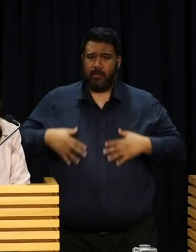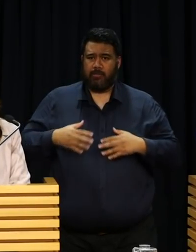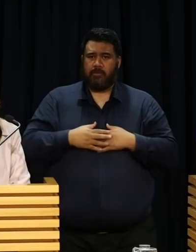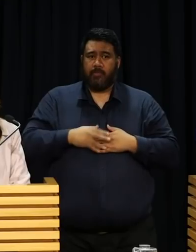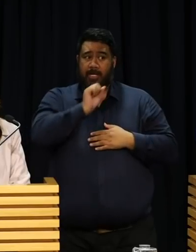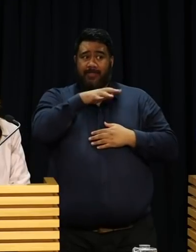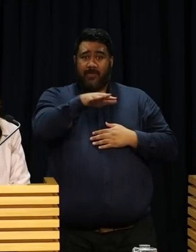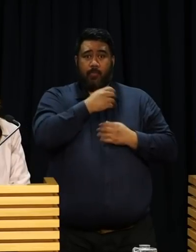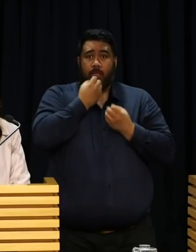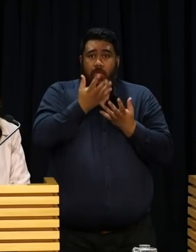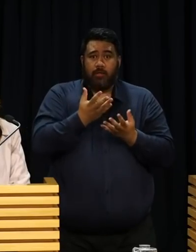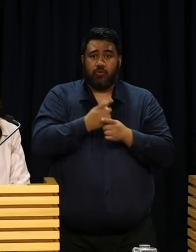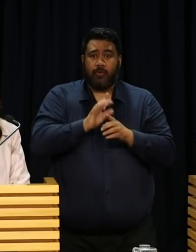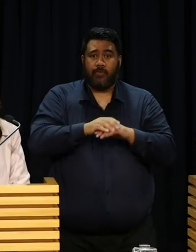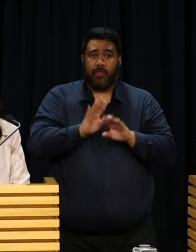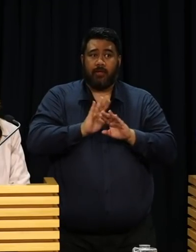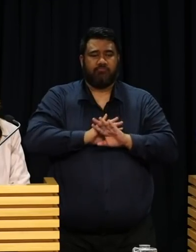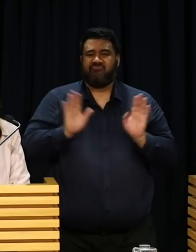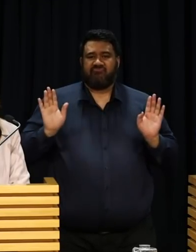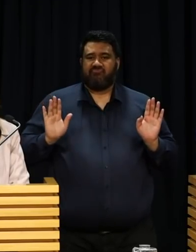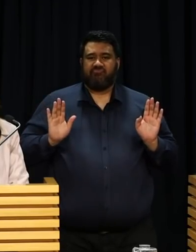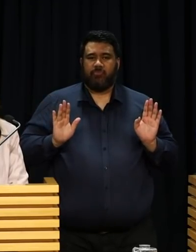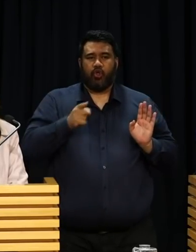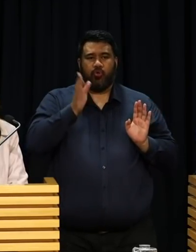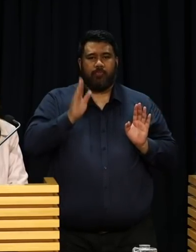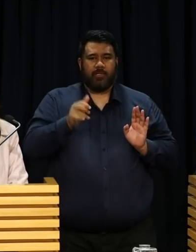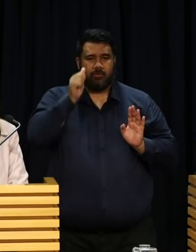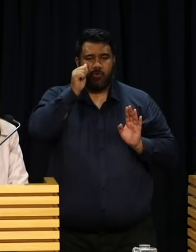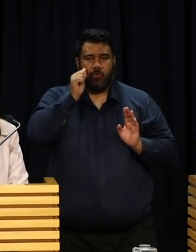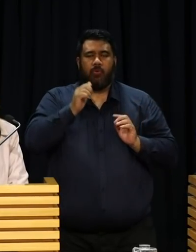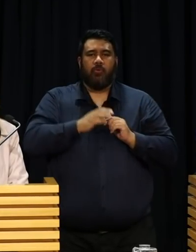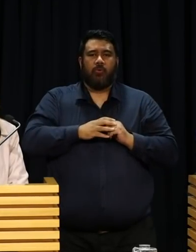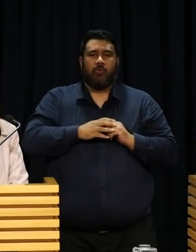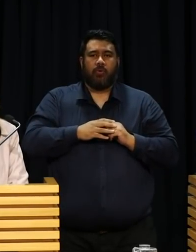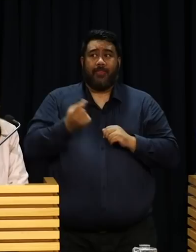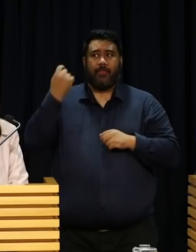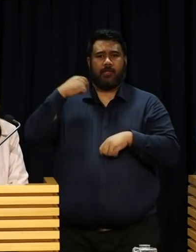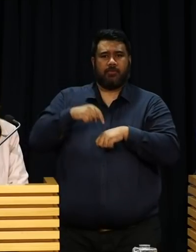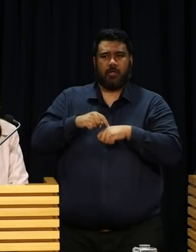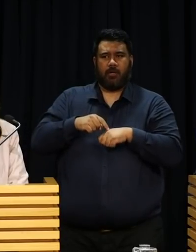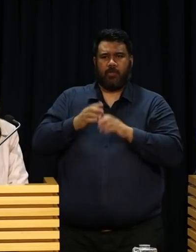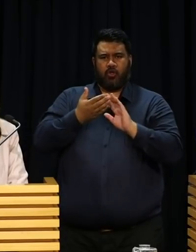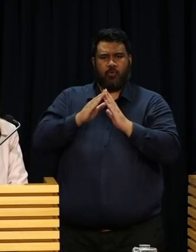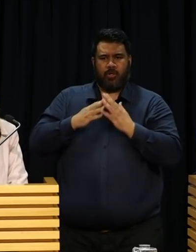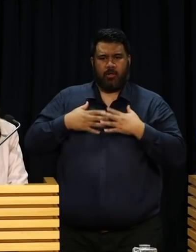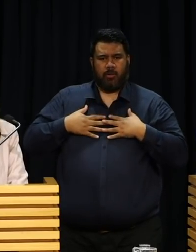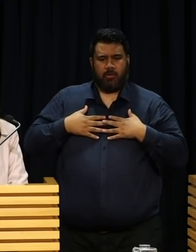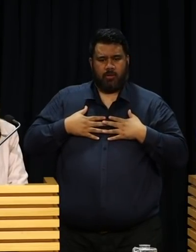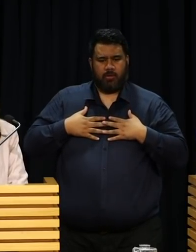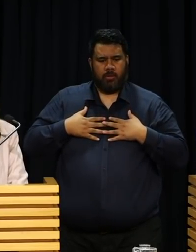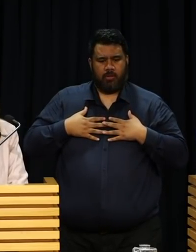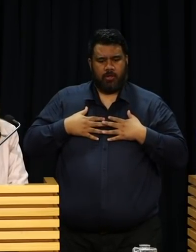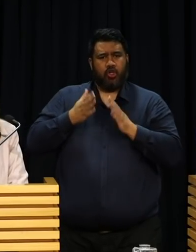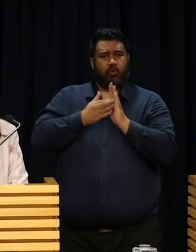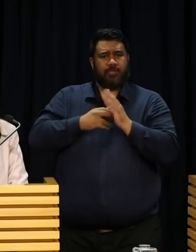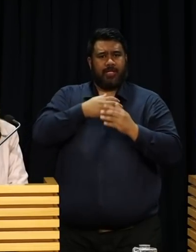about it, because you have to remember, we felt as a community that we were invited to